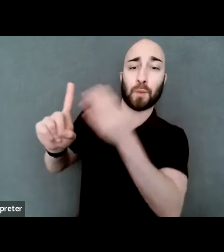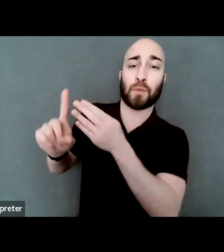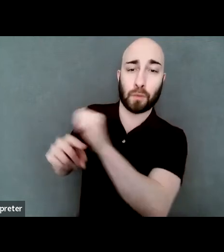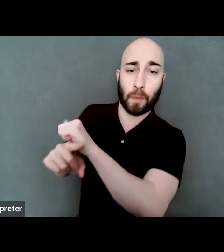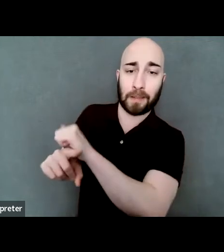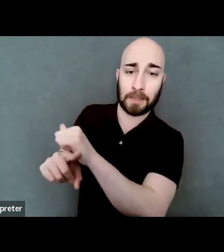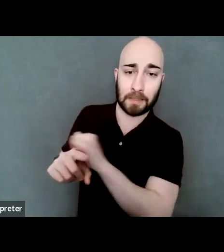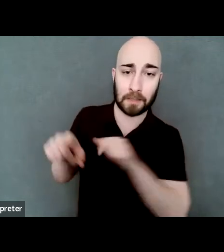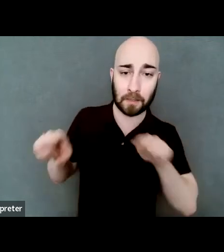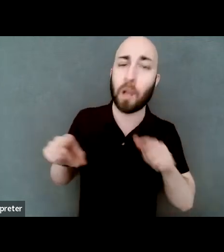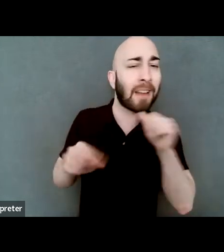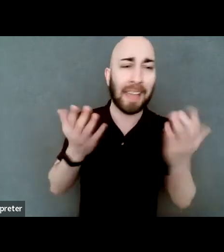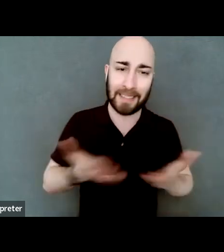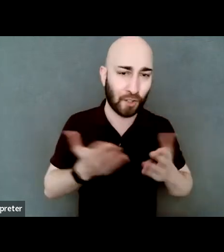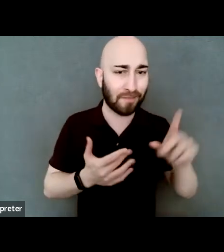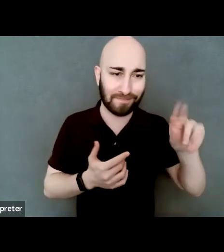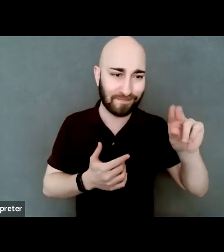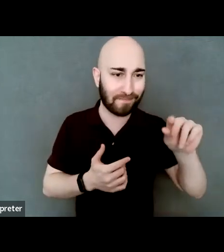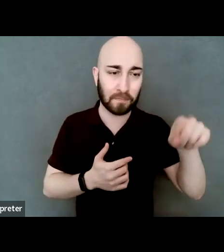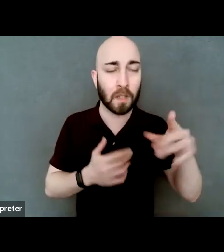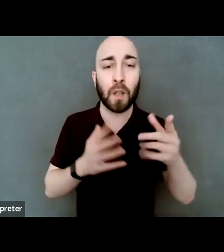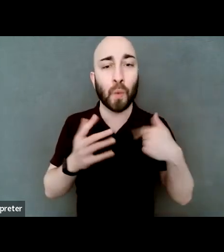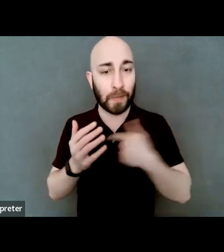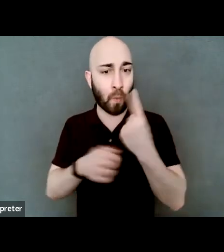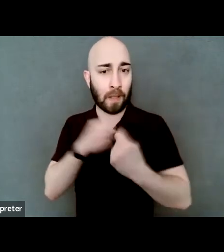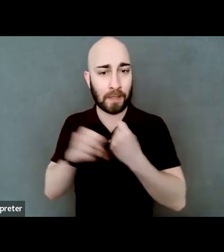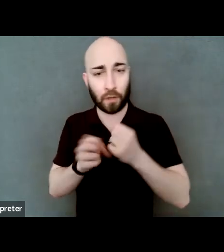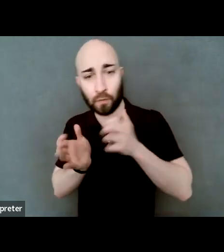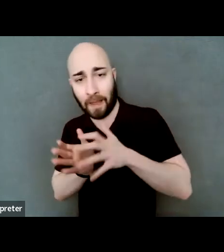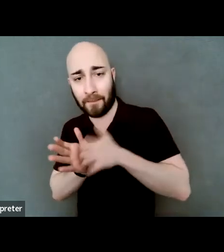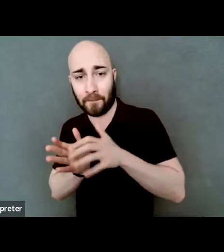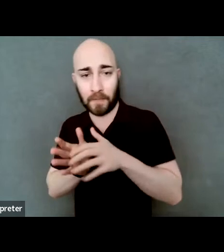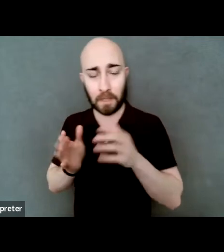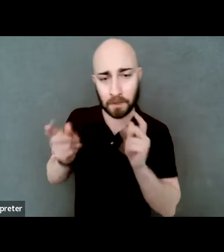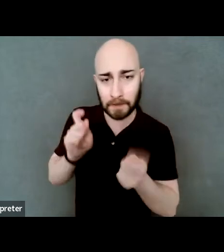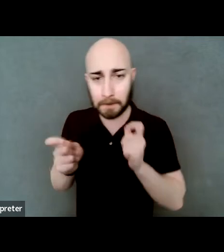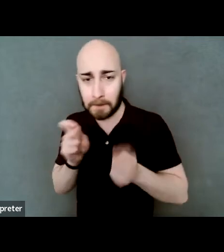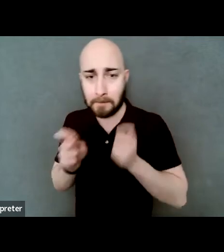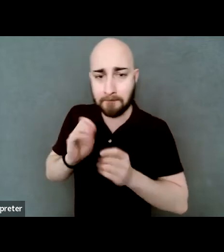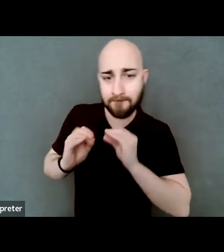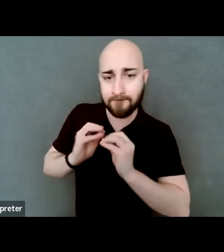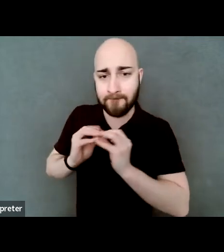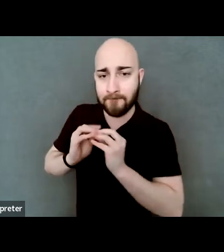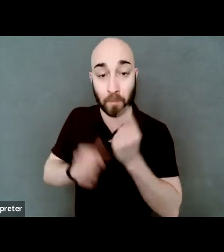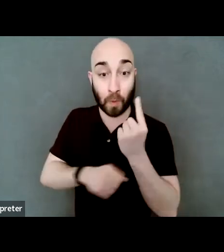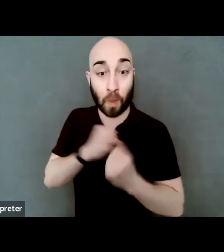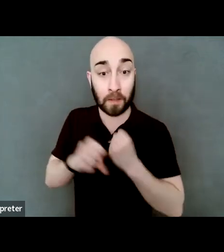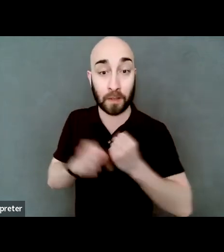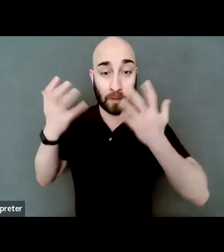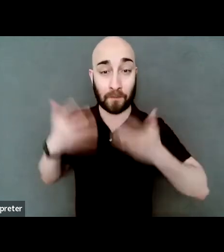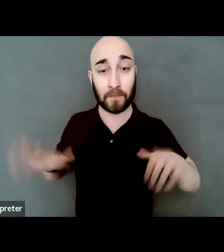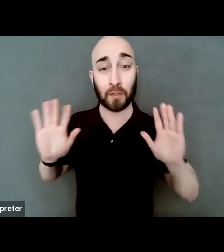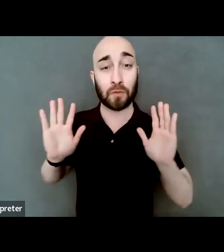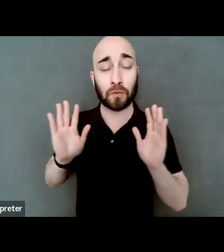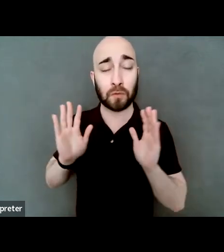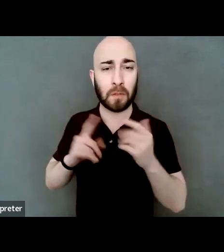not what you're seeing here. We spent a year drafting that document. And after that year, what we did was in my past